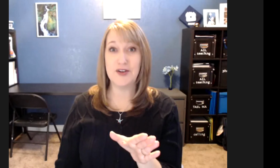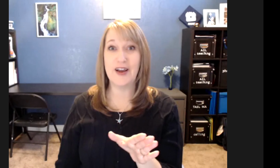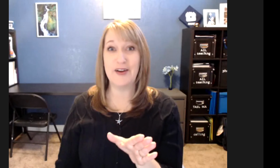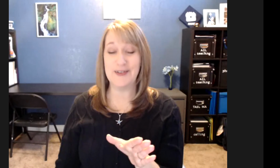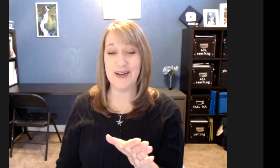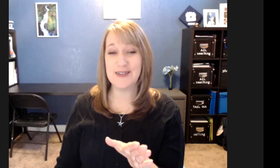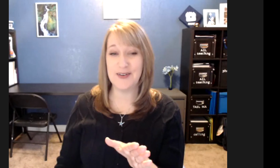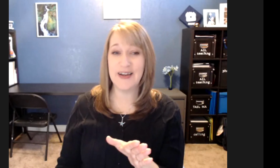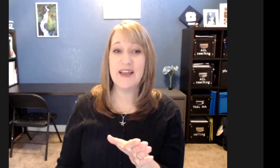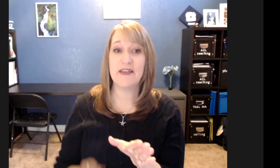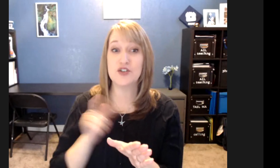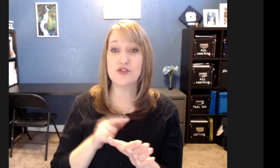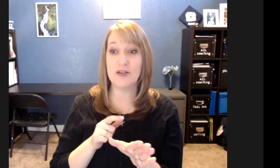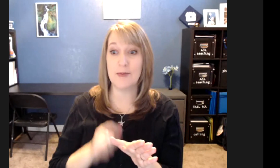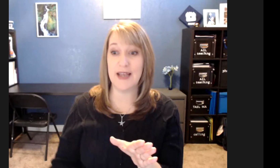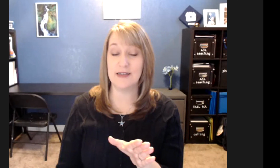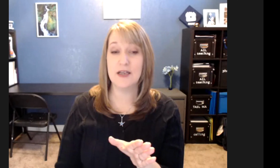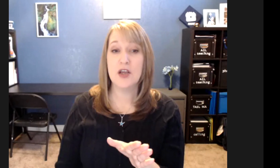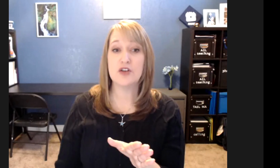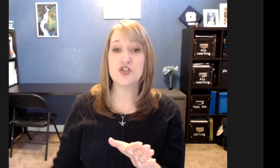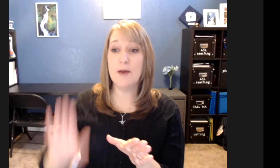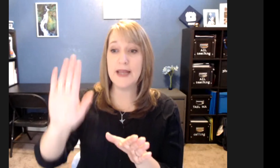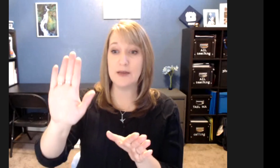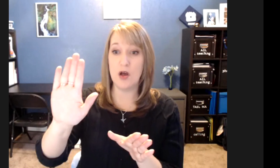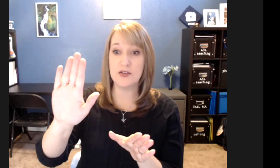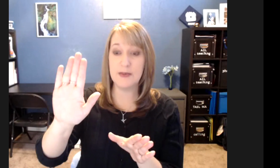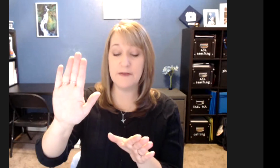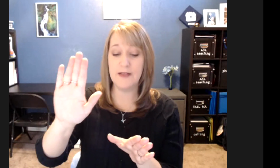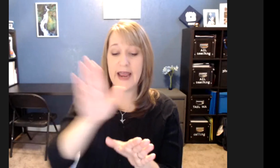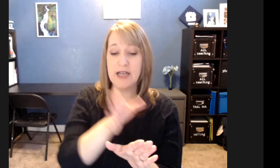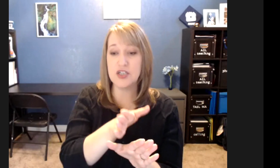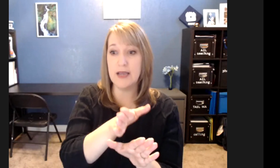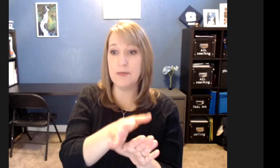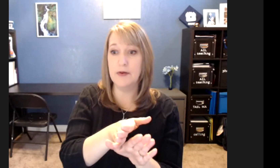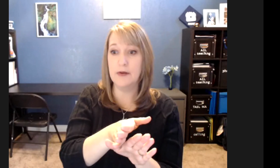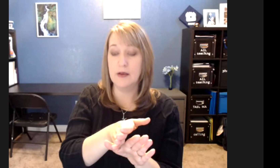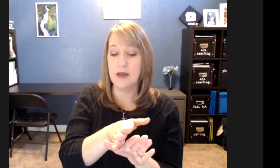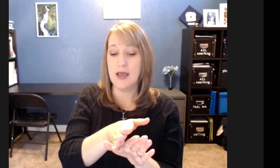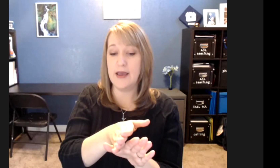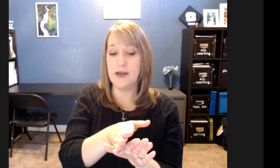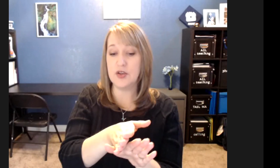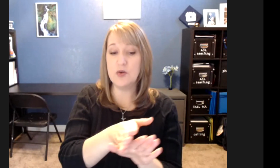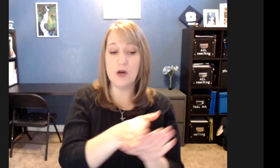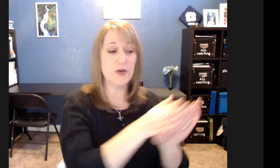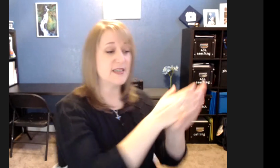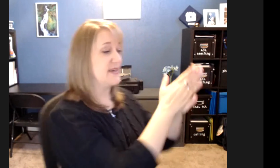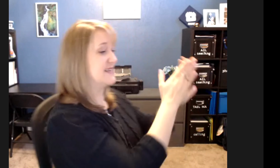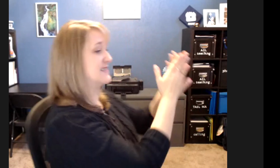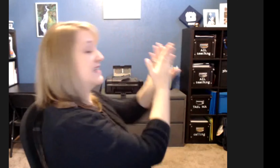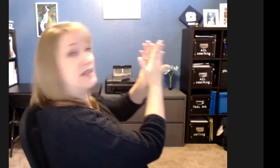got your hand right. All right? That's your non-dominant hand. Your dominant hand will also be a flat hand shape. And you are going to be seeing, this